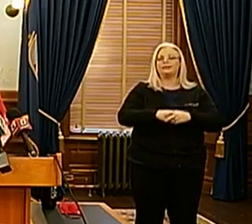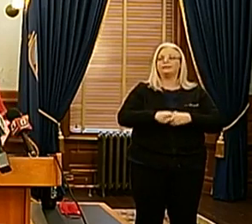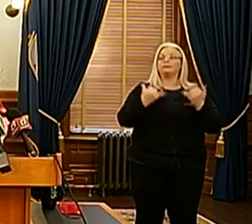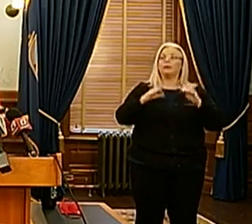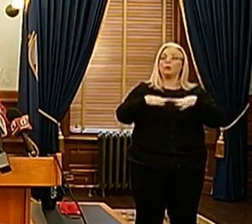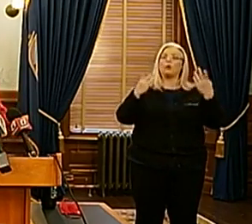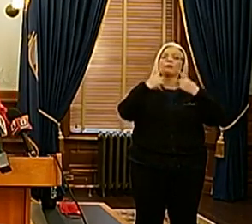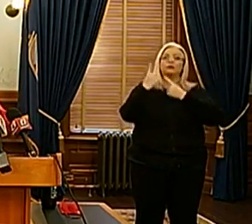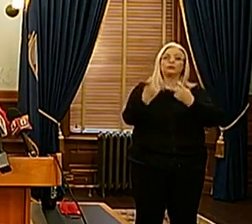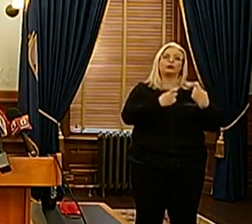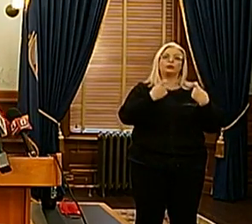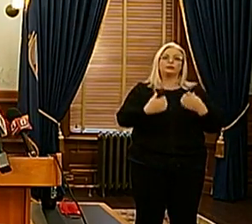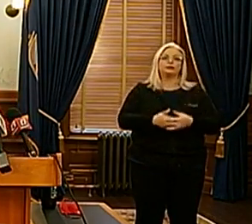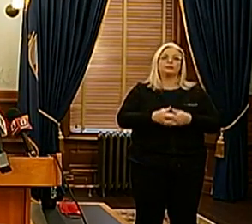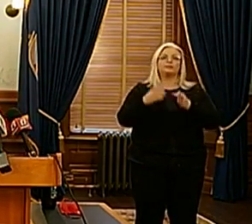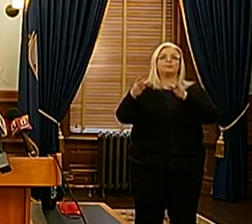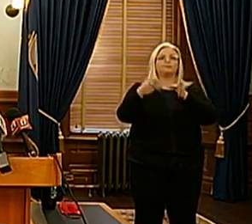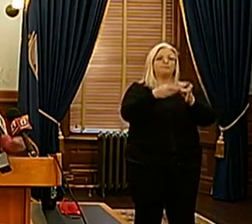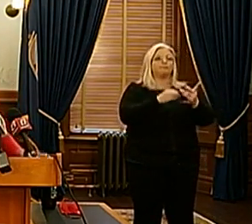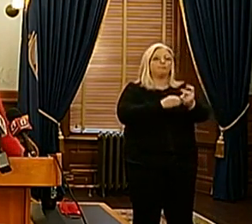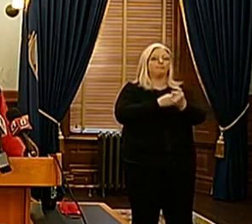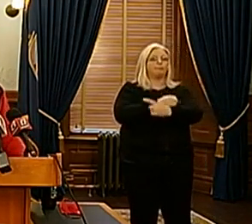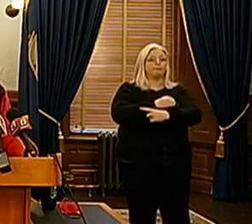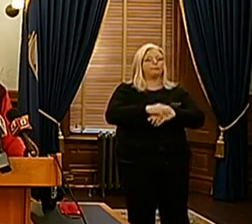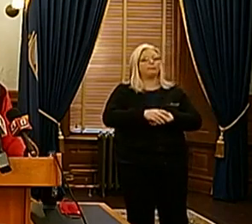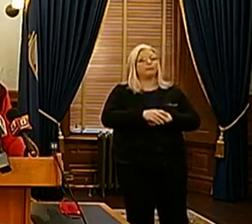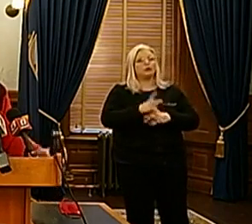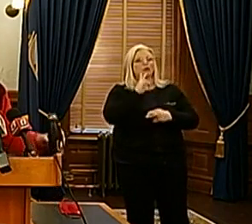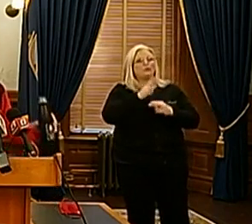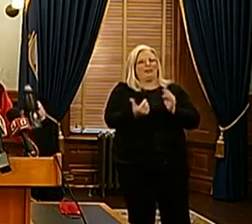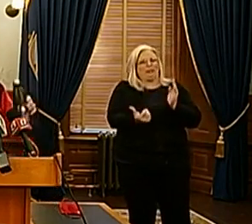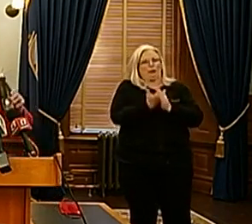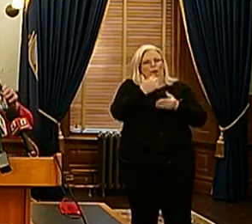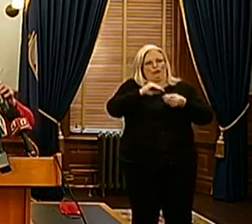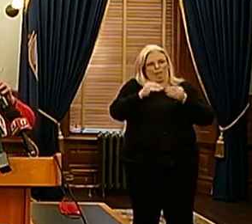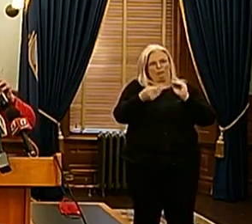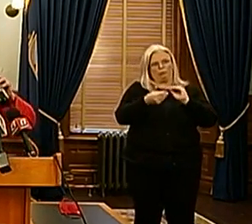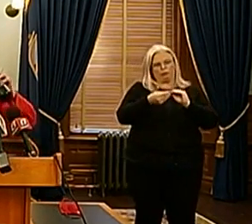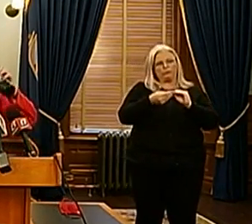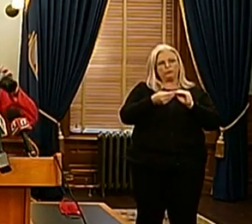that, I'll take questions. Governor, you mentioned the new numbers in this,